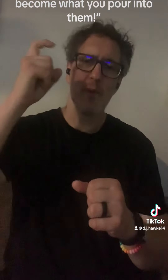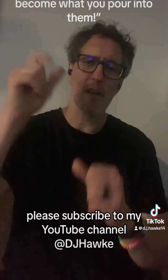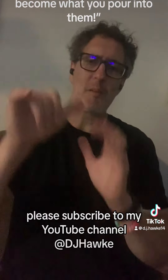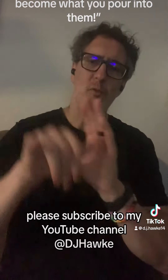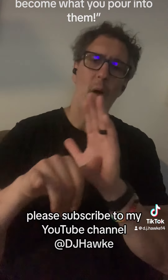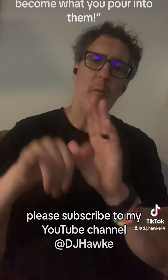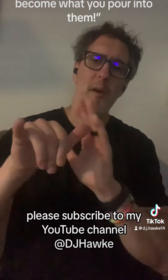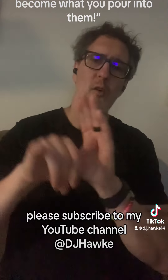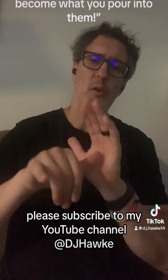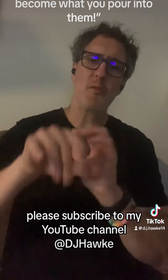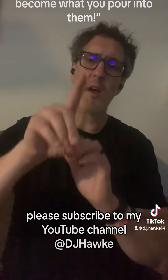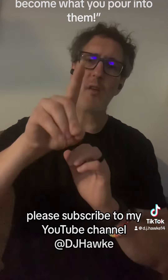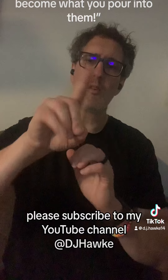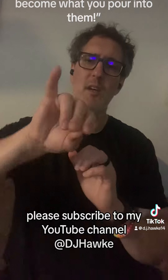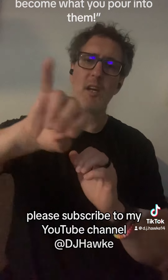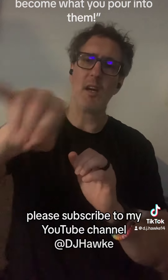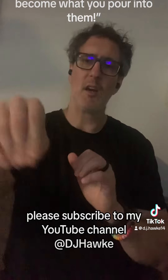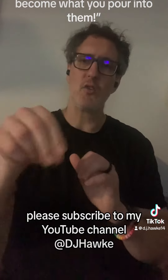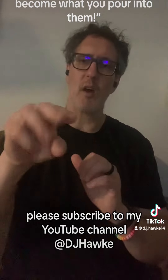Please subscribe to my YouTube channel, DJ